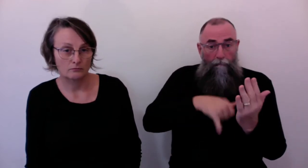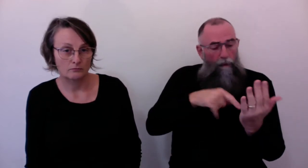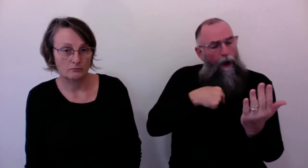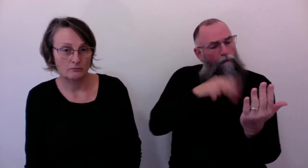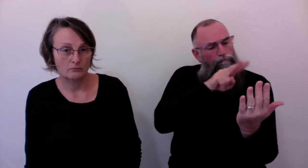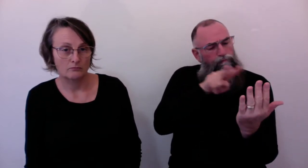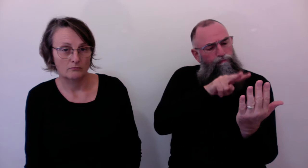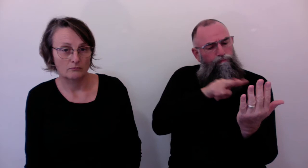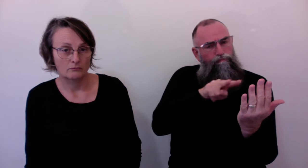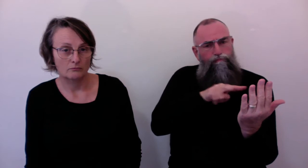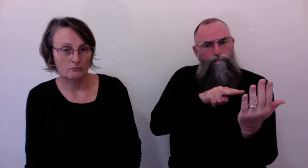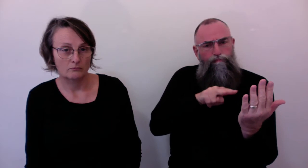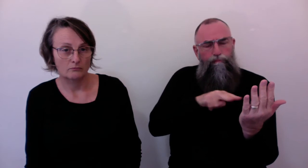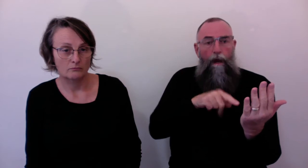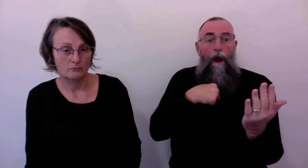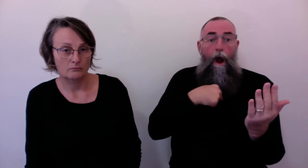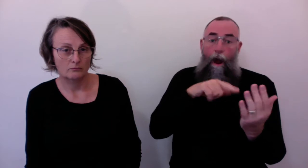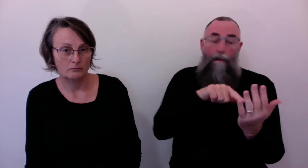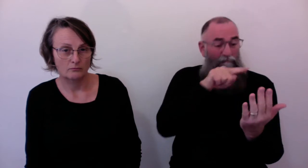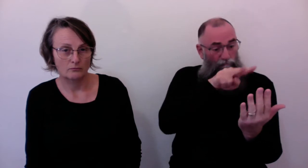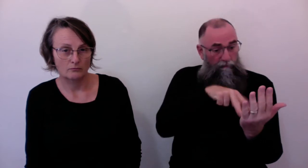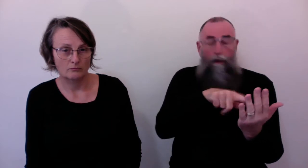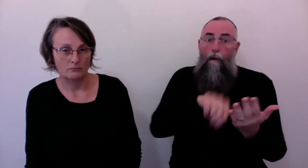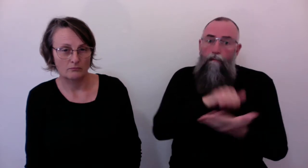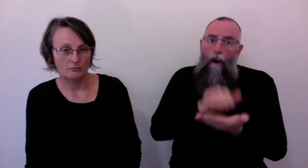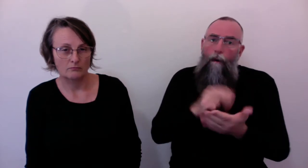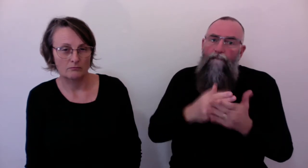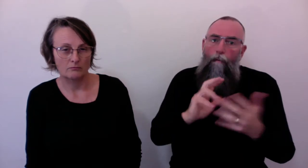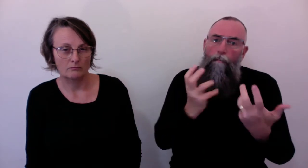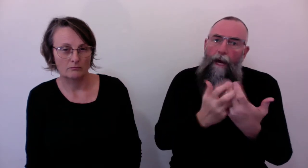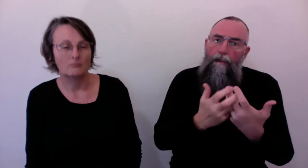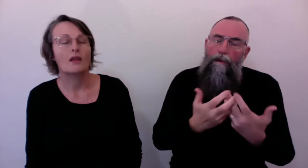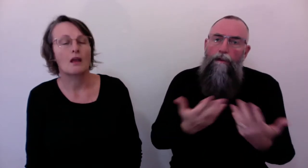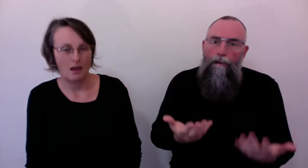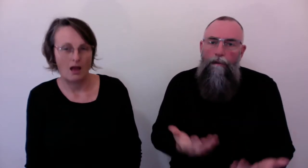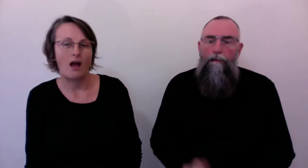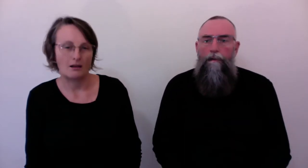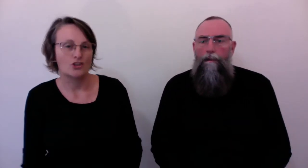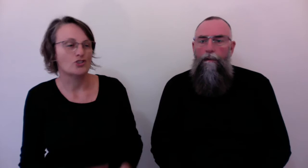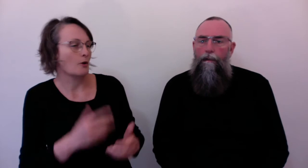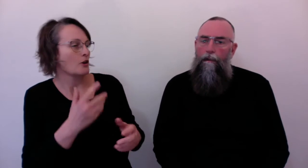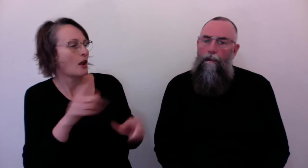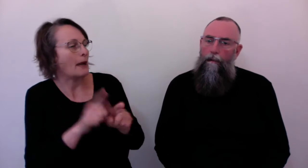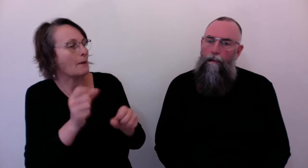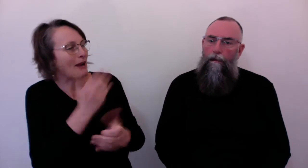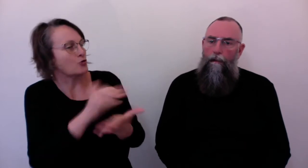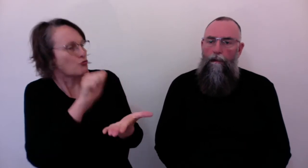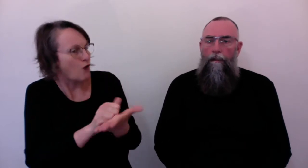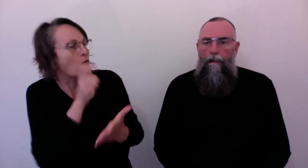will make sure that it's appropriate. Okay. Okay, cool. We like that. Especially inclusive terminology and stuff like that? Yeah, definitely. Yeah.